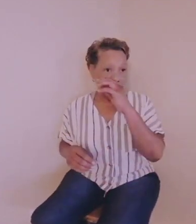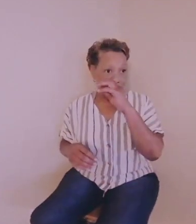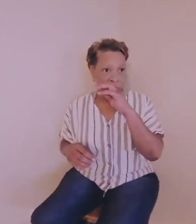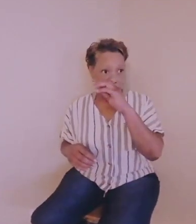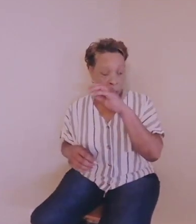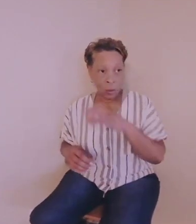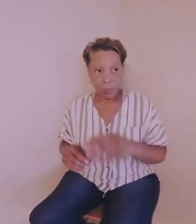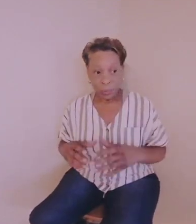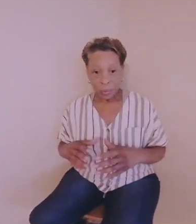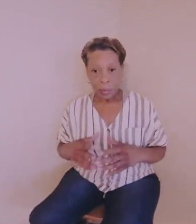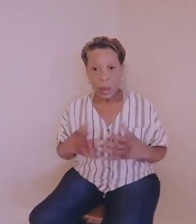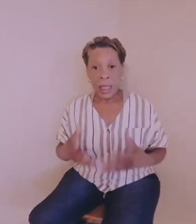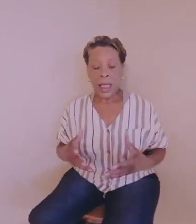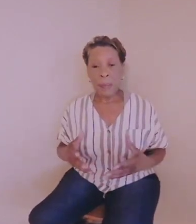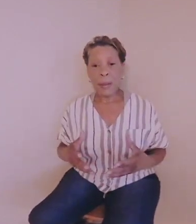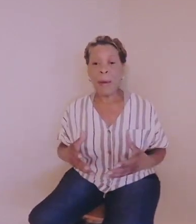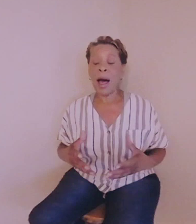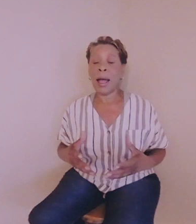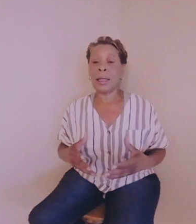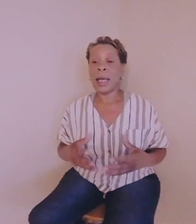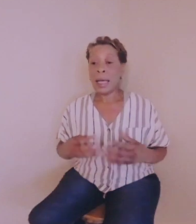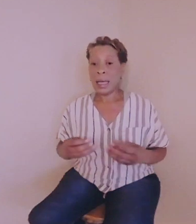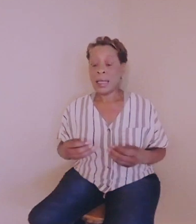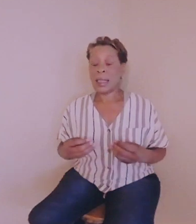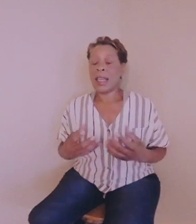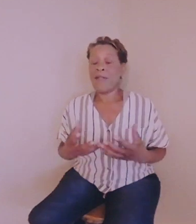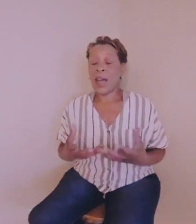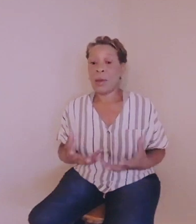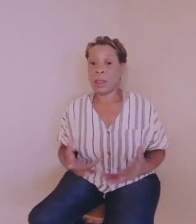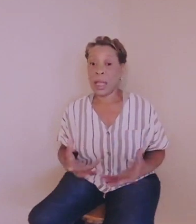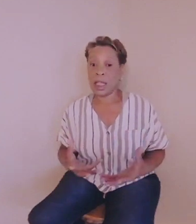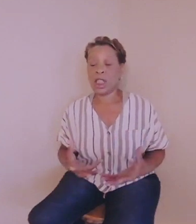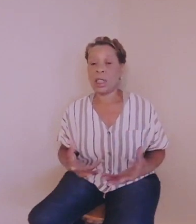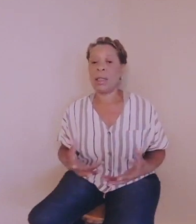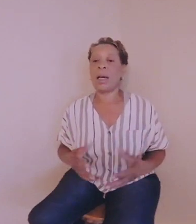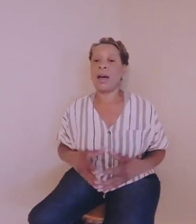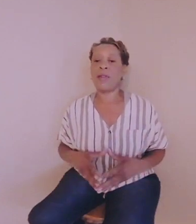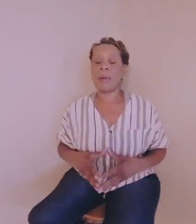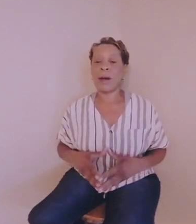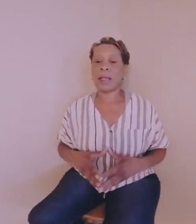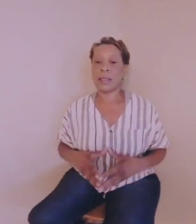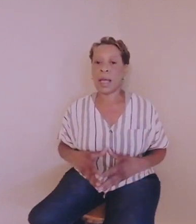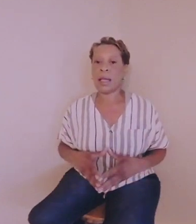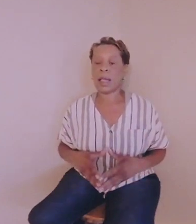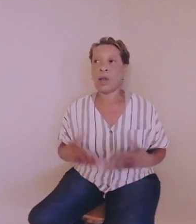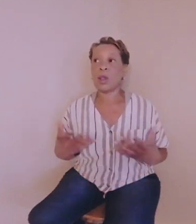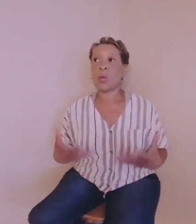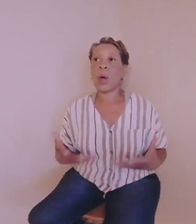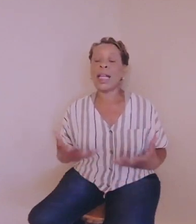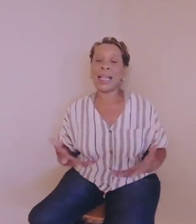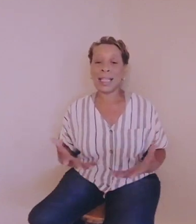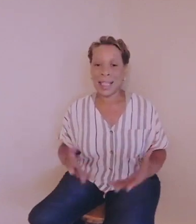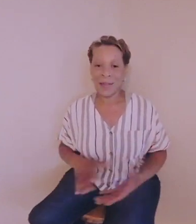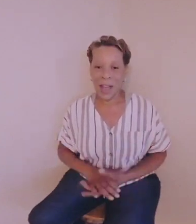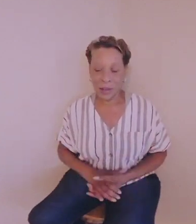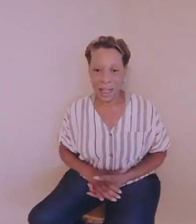have to keep in mind is the foundation of American Sign Language. What is the